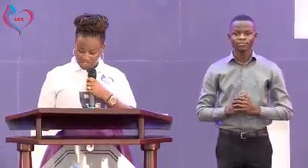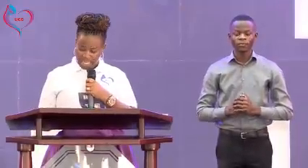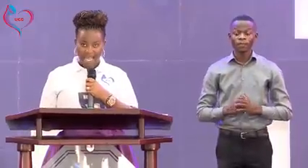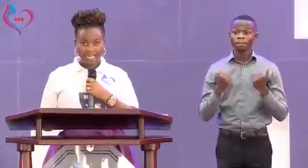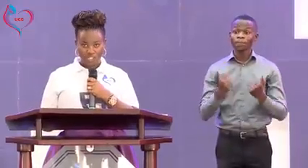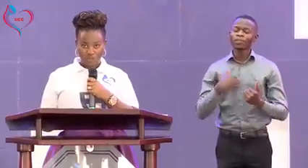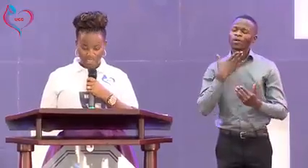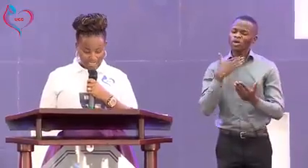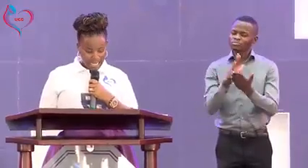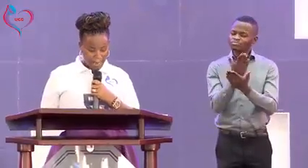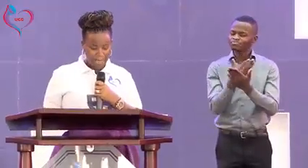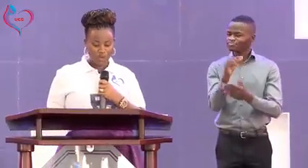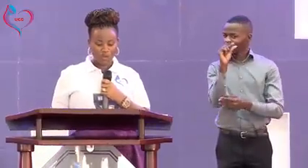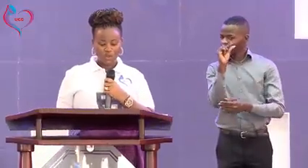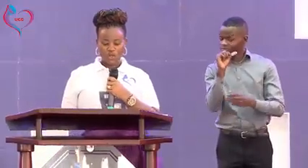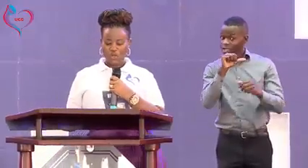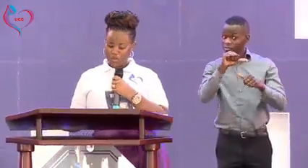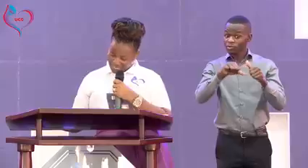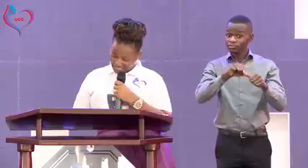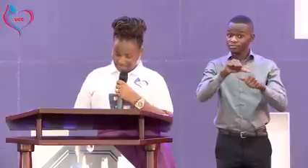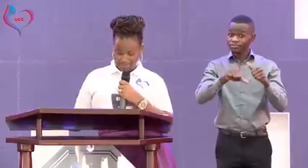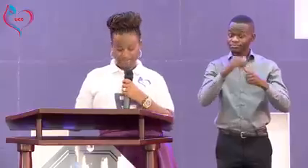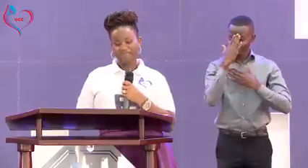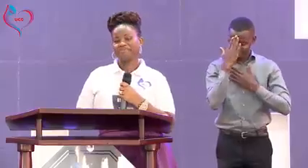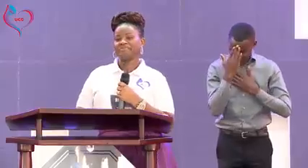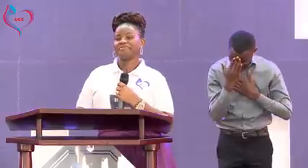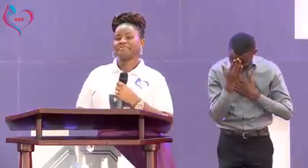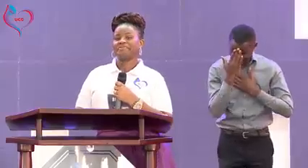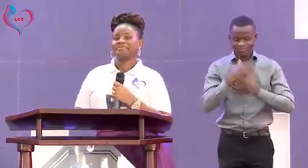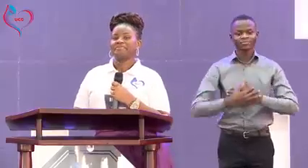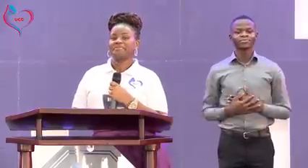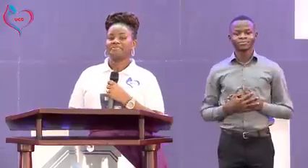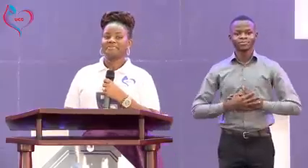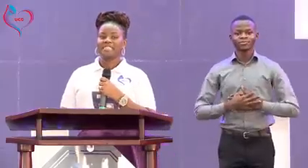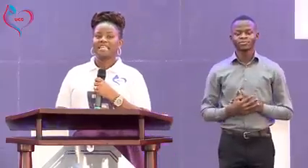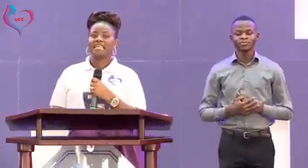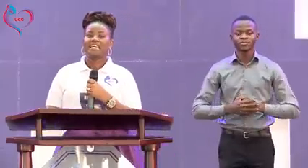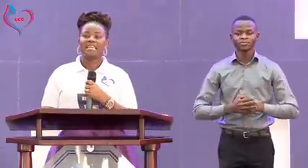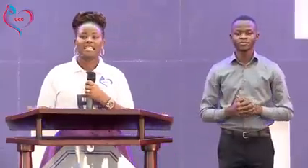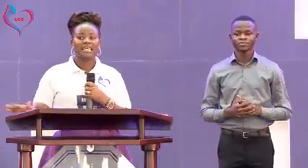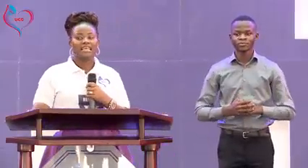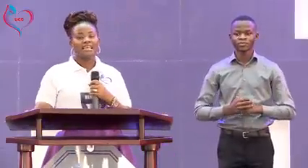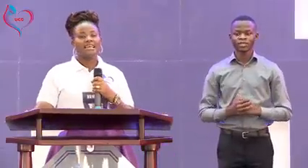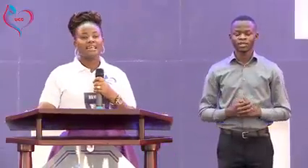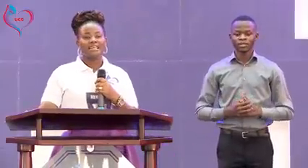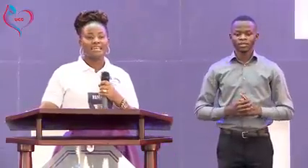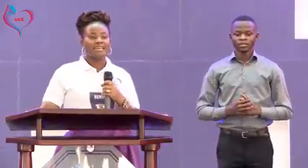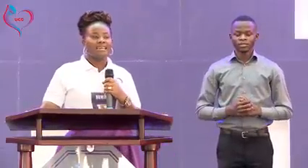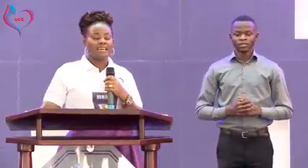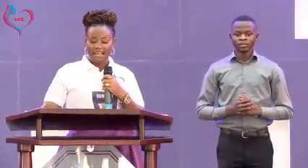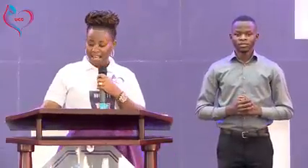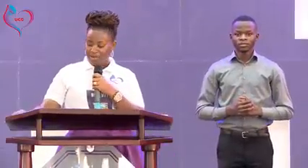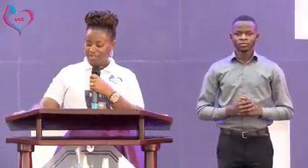I want to share a little bit about humility. Njagalo kugabana namwe ekitone nnyo ku